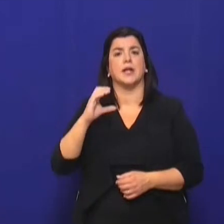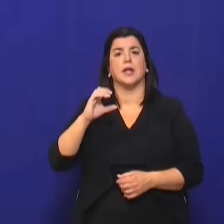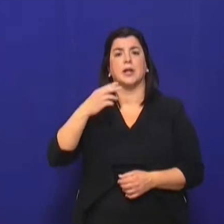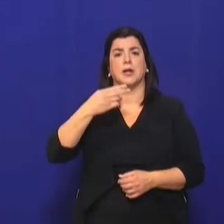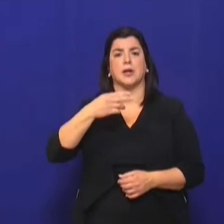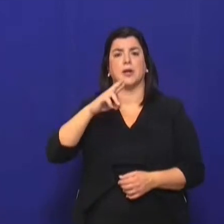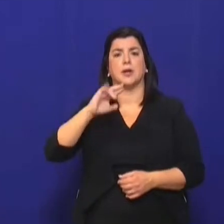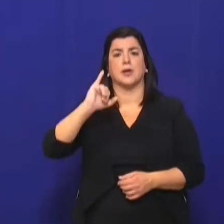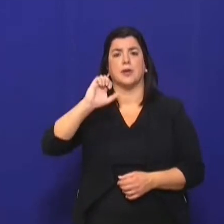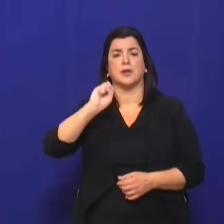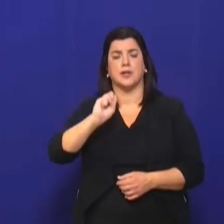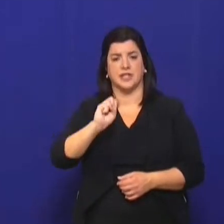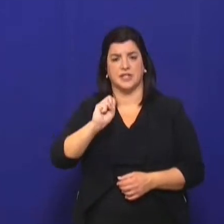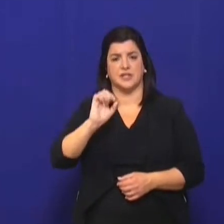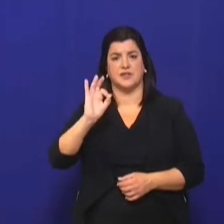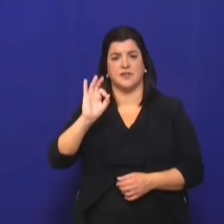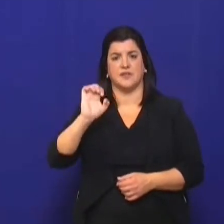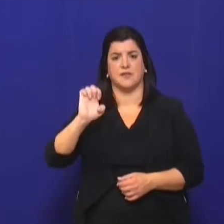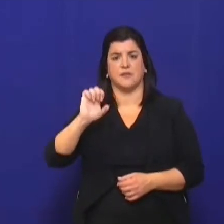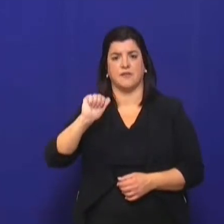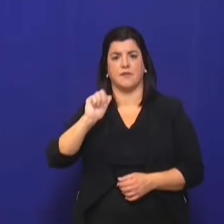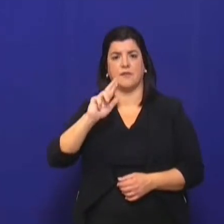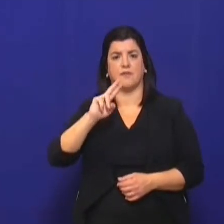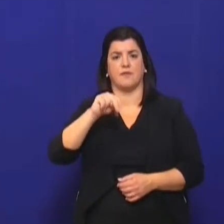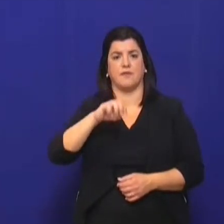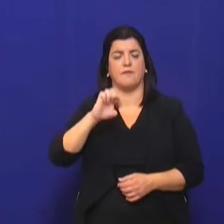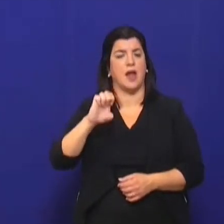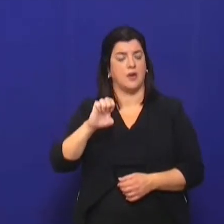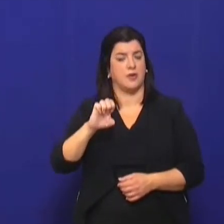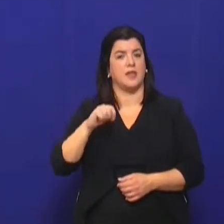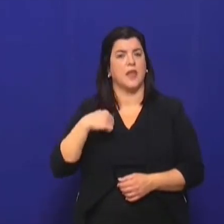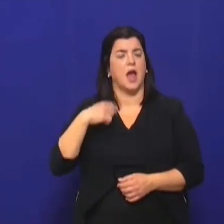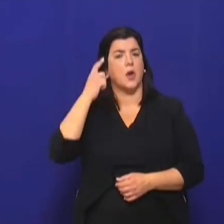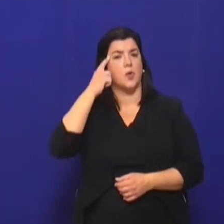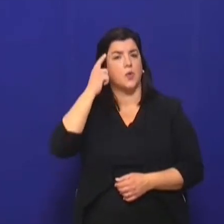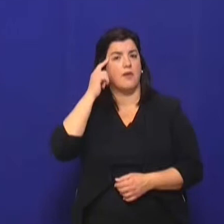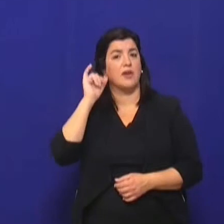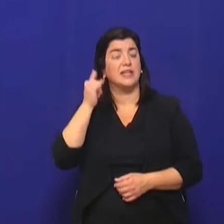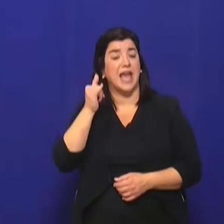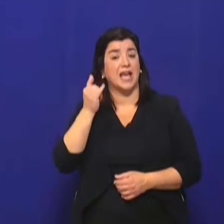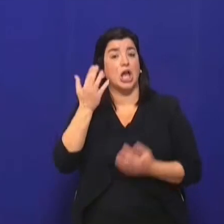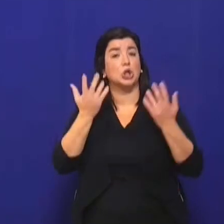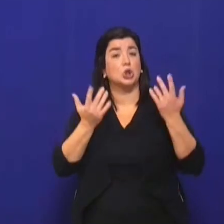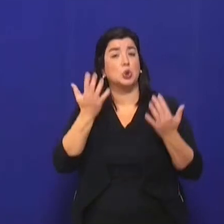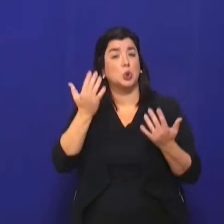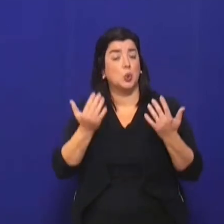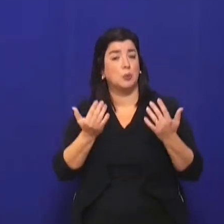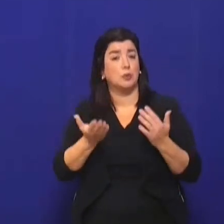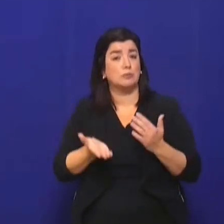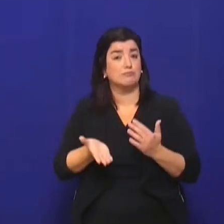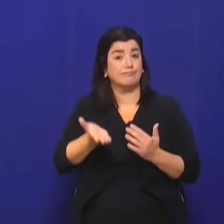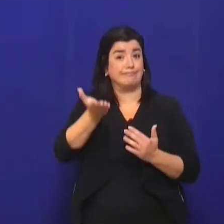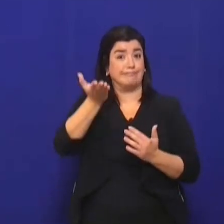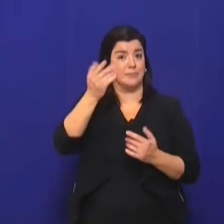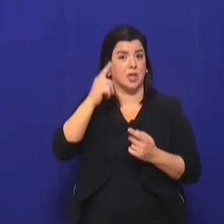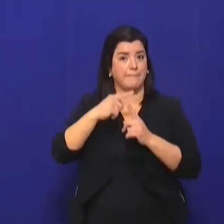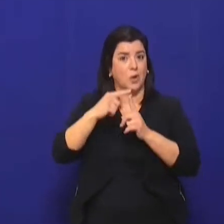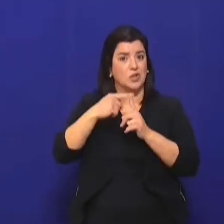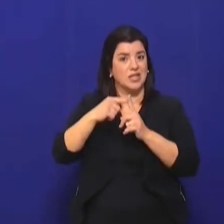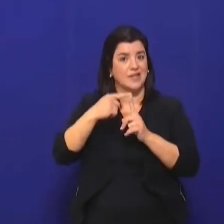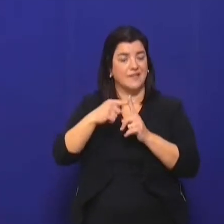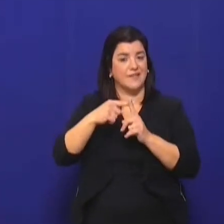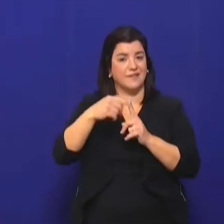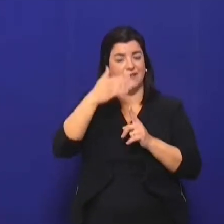kellu qal li kien se jkun magħruf illi ħankunu nafu jekk iż-żieda fil-każijiet li kellna f'dawn